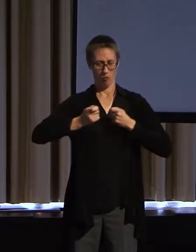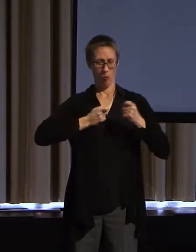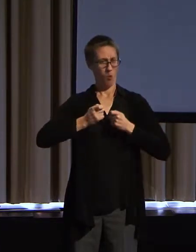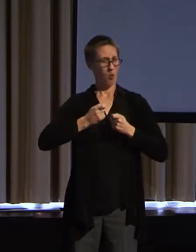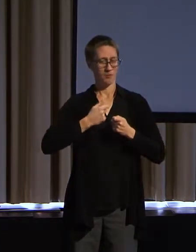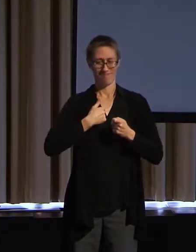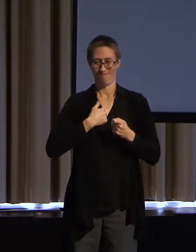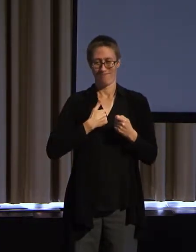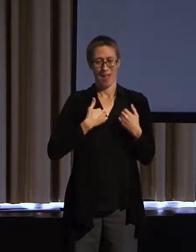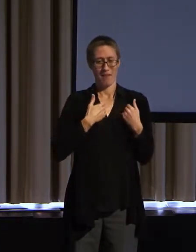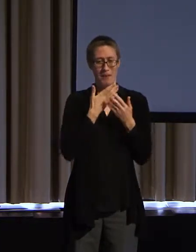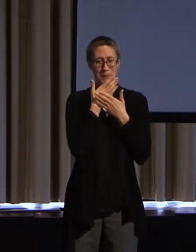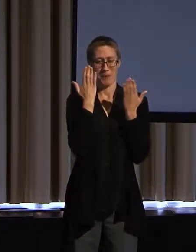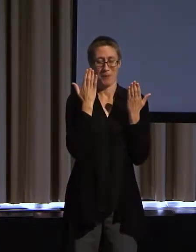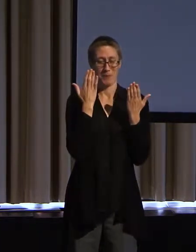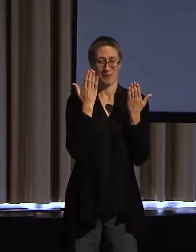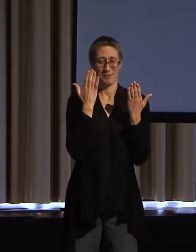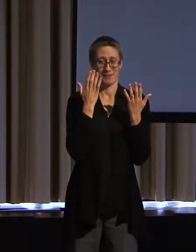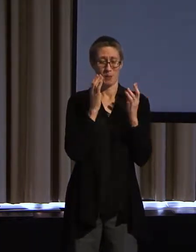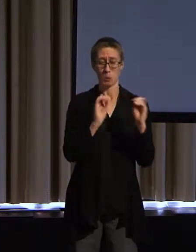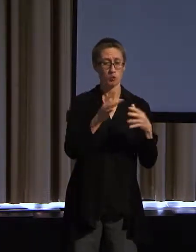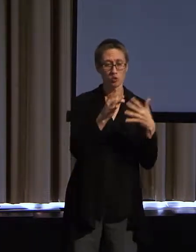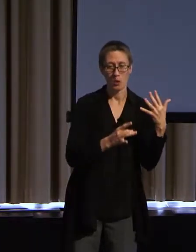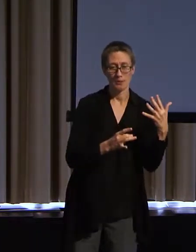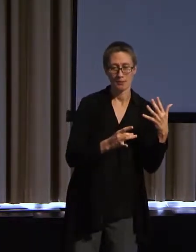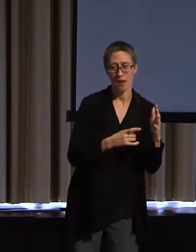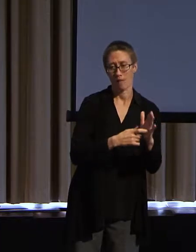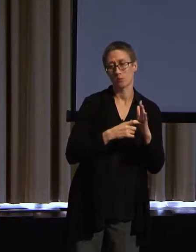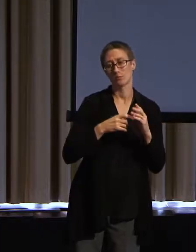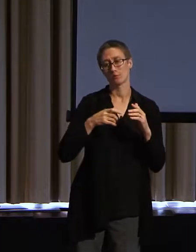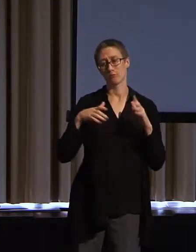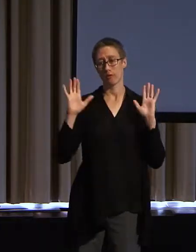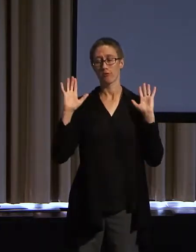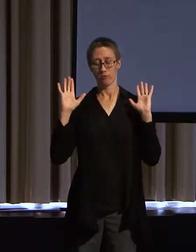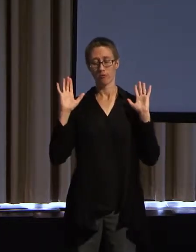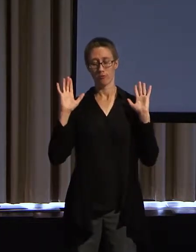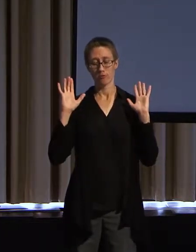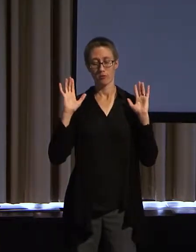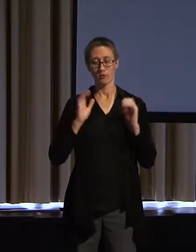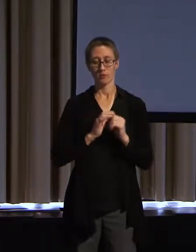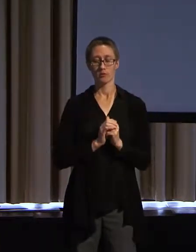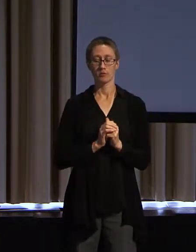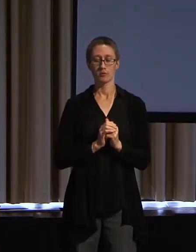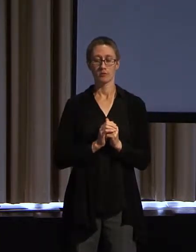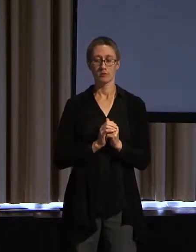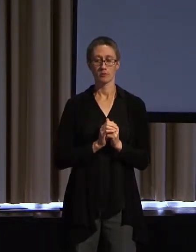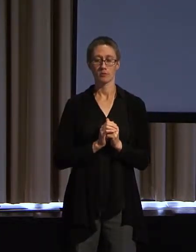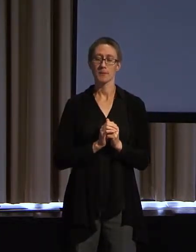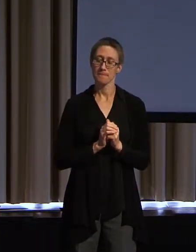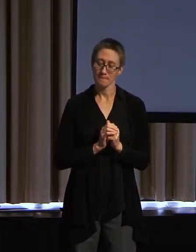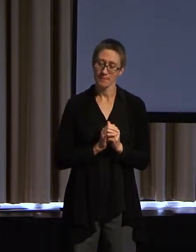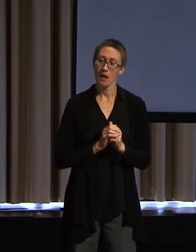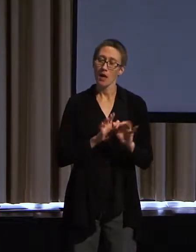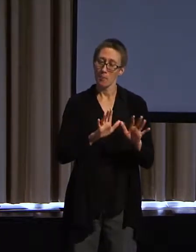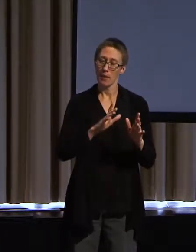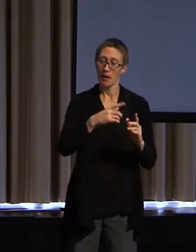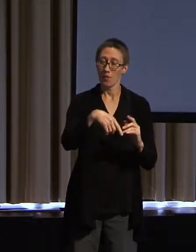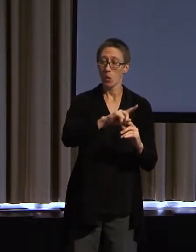surrender. Yet in situations where everything seemed out of control, I still had a choice to